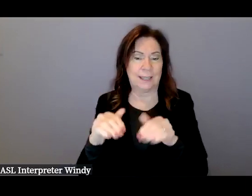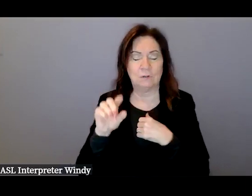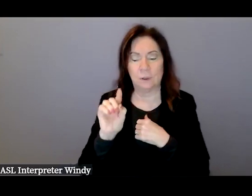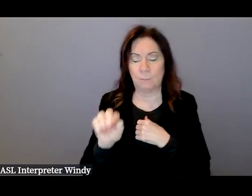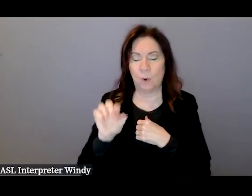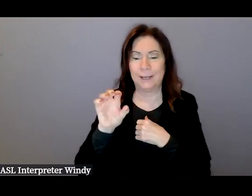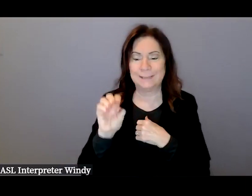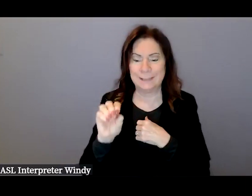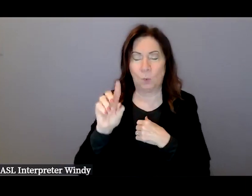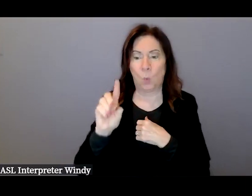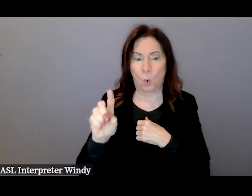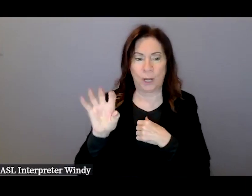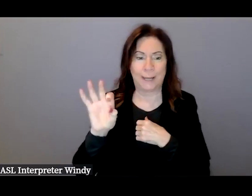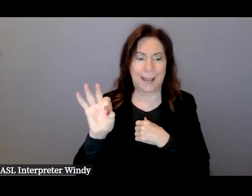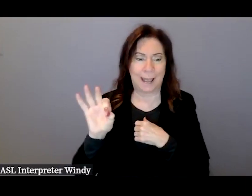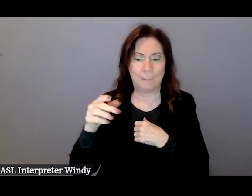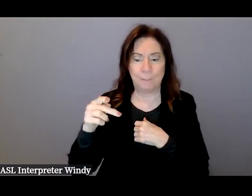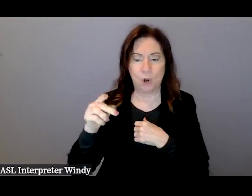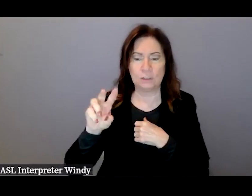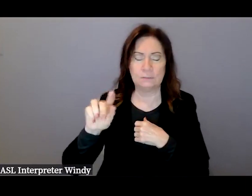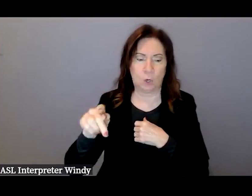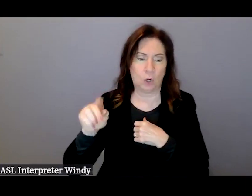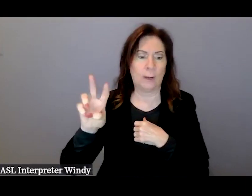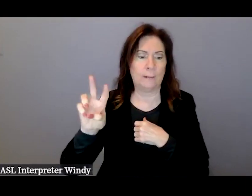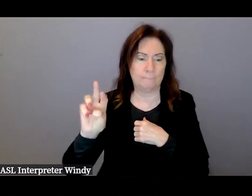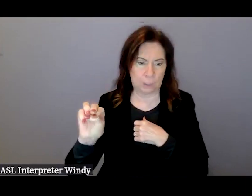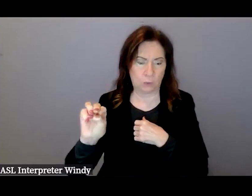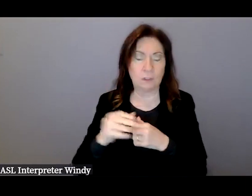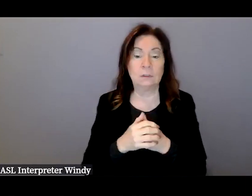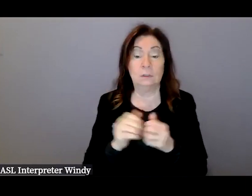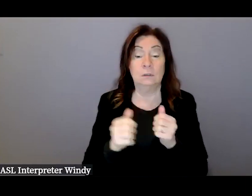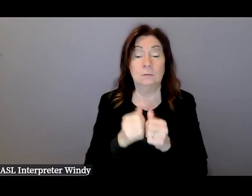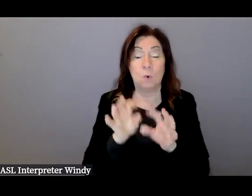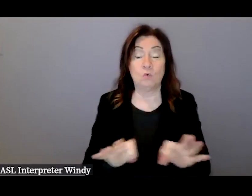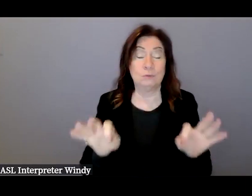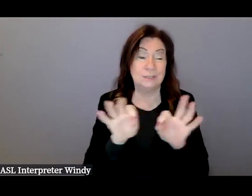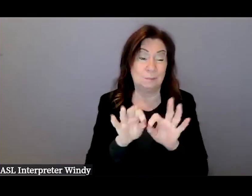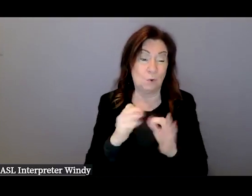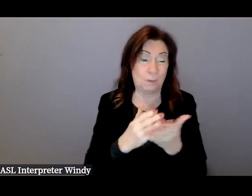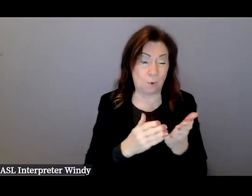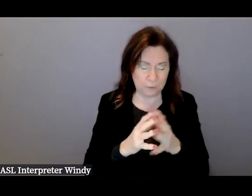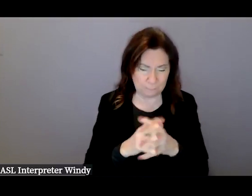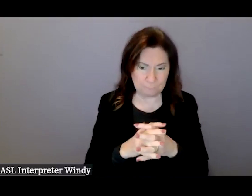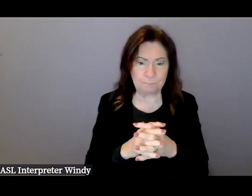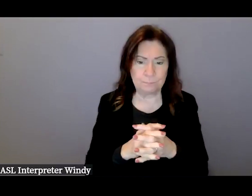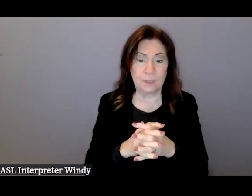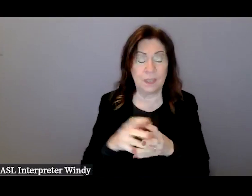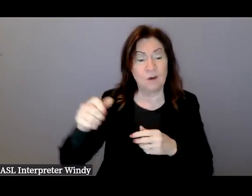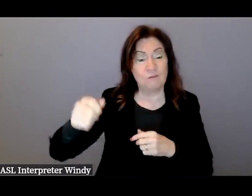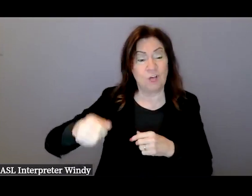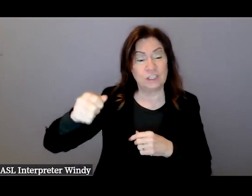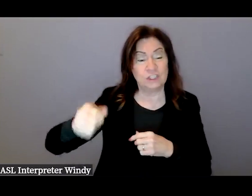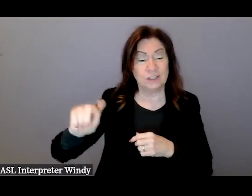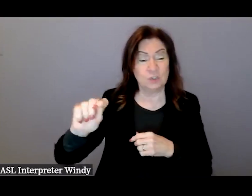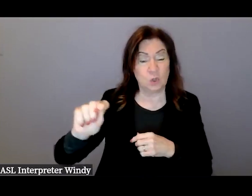0.015 parts per million. Here is the most important part. After flushing for 30